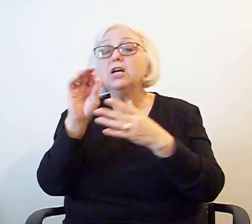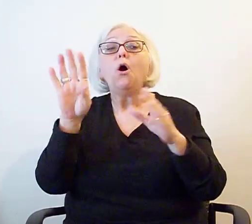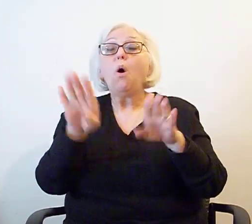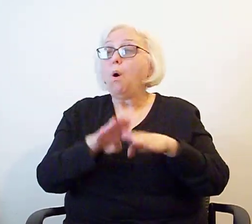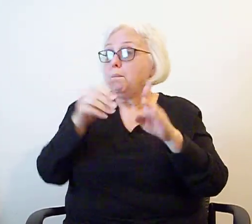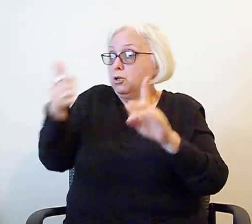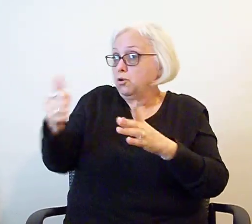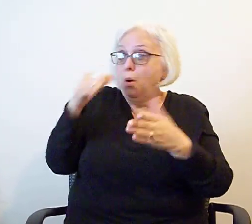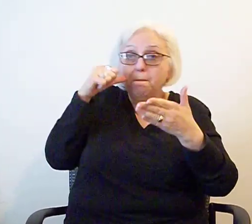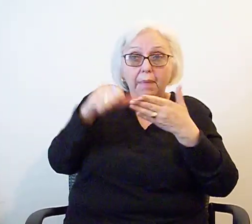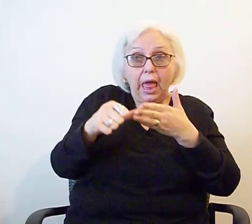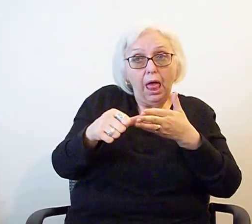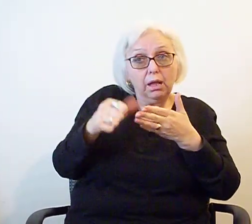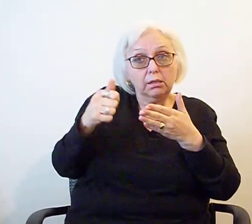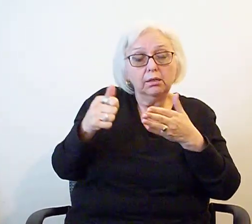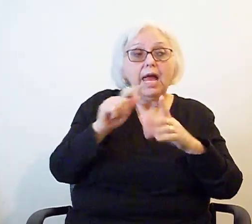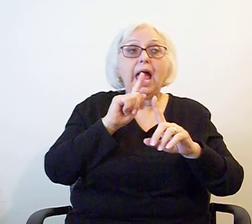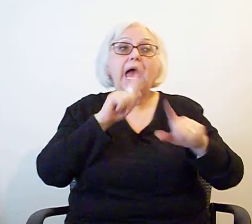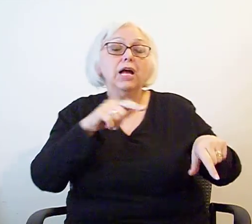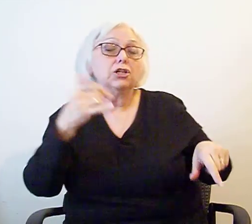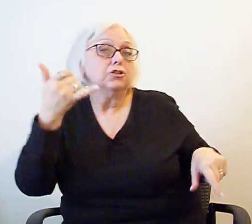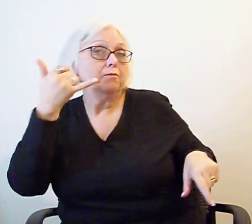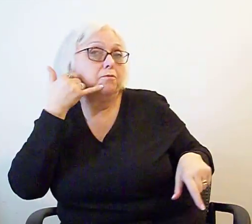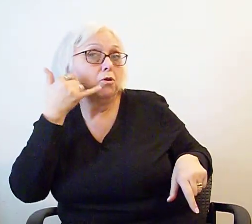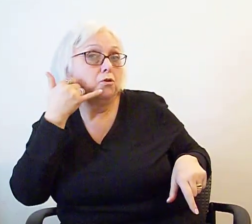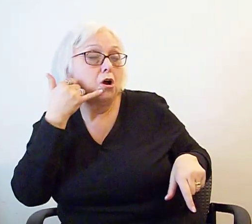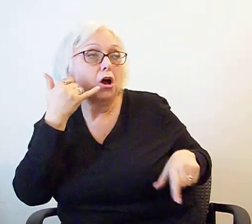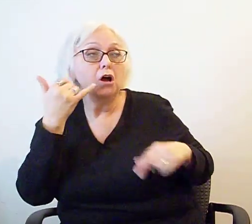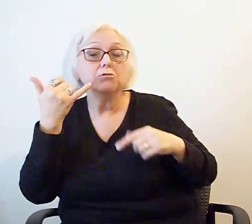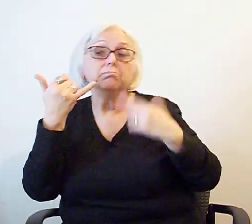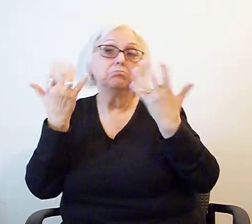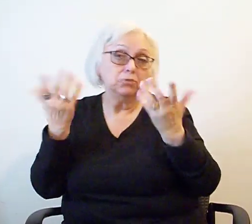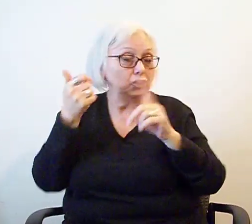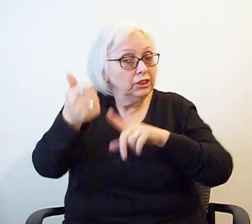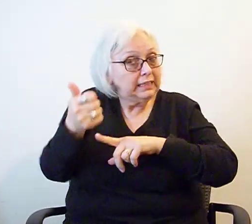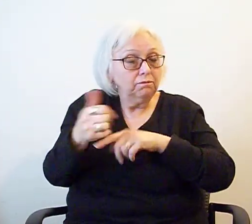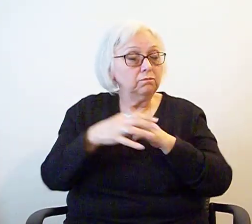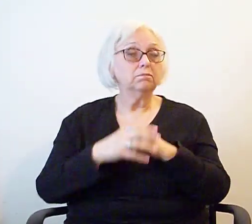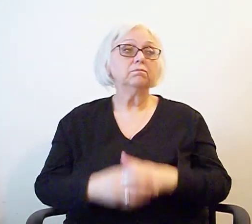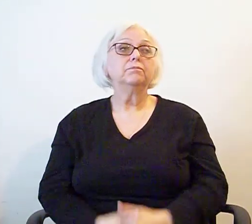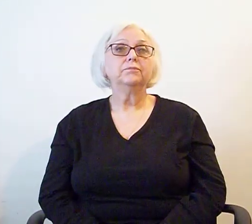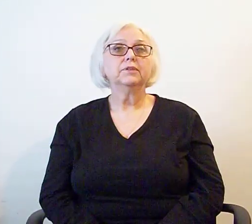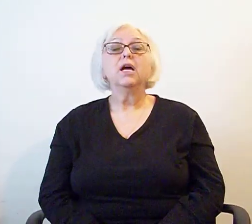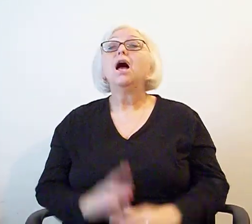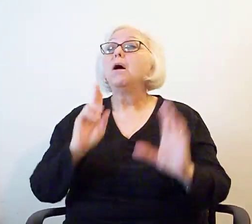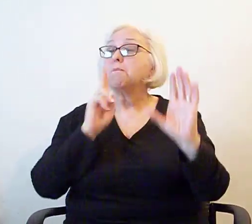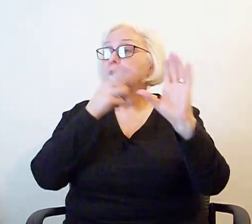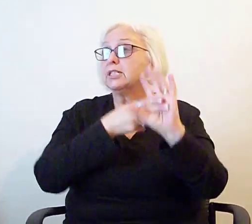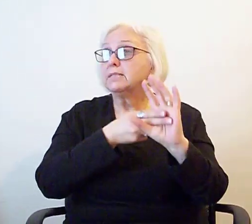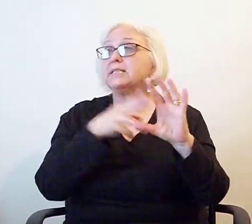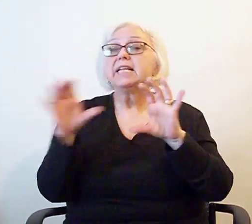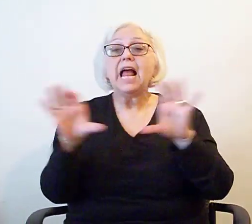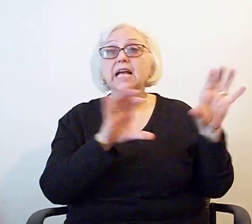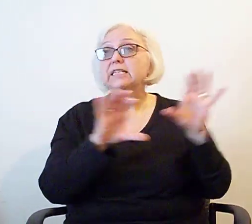answer your own phone calls, participate in activities you